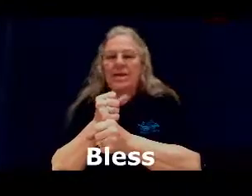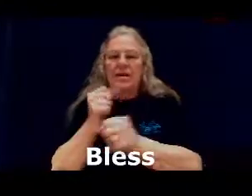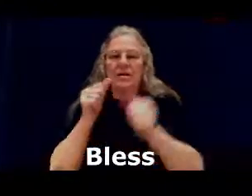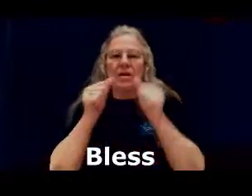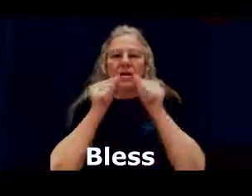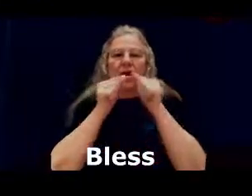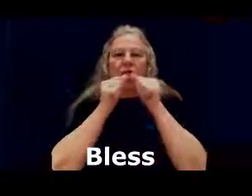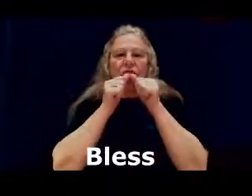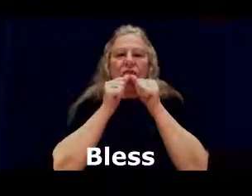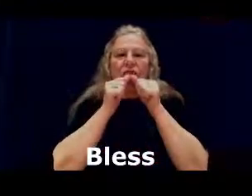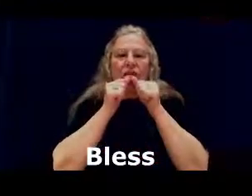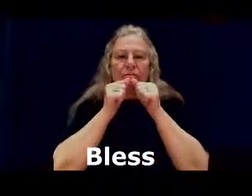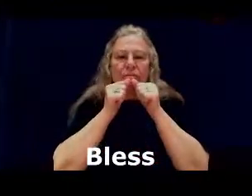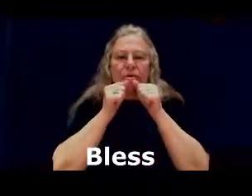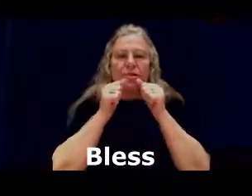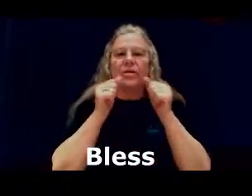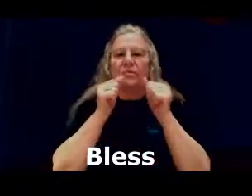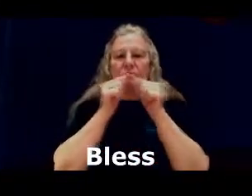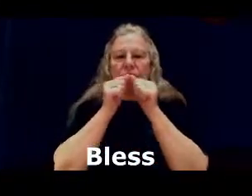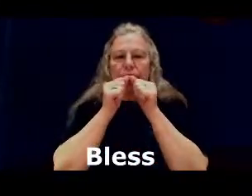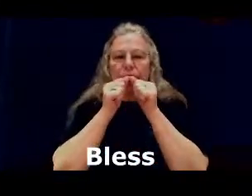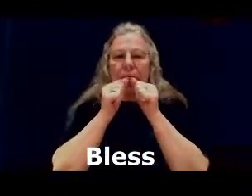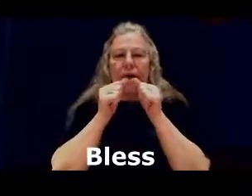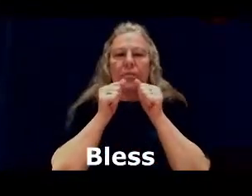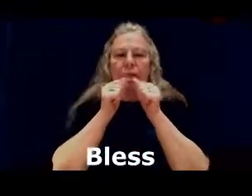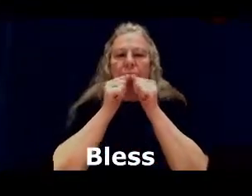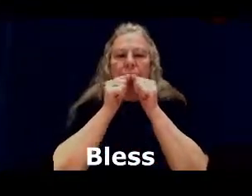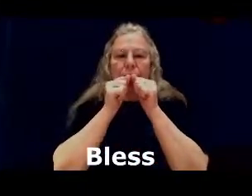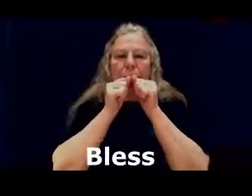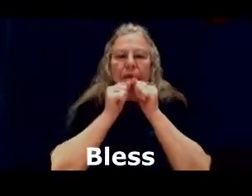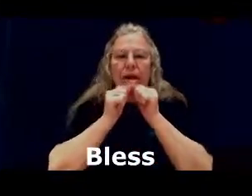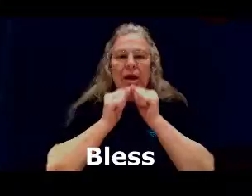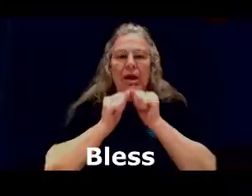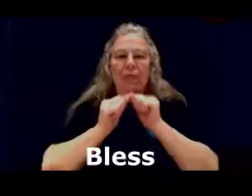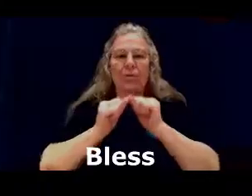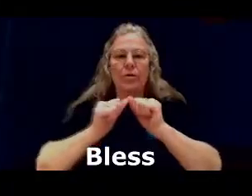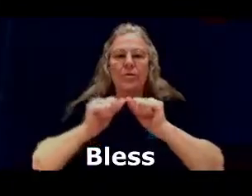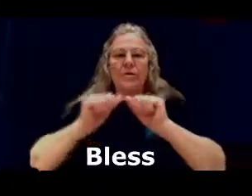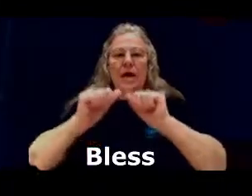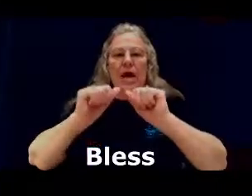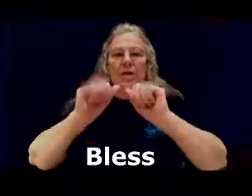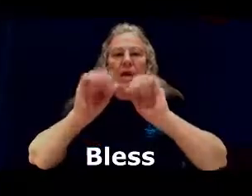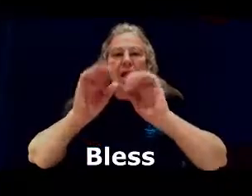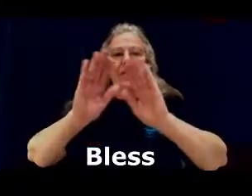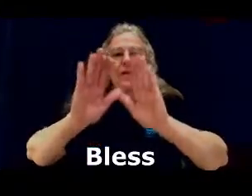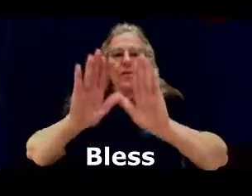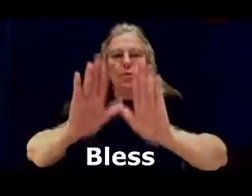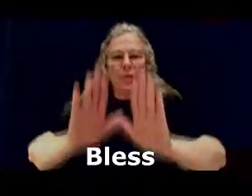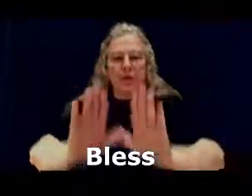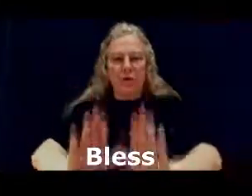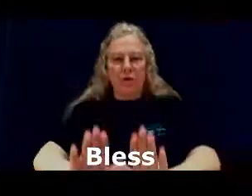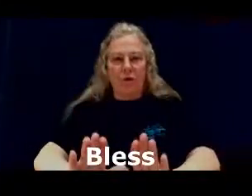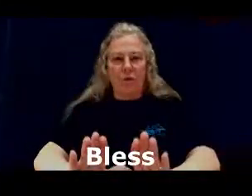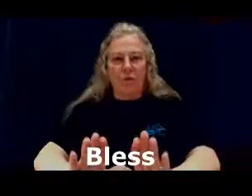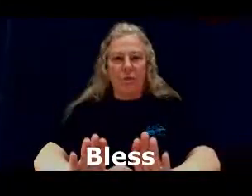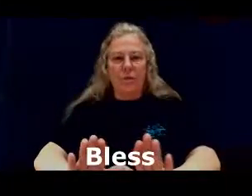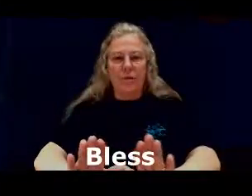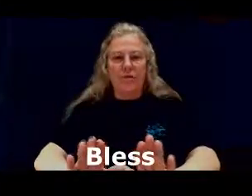Blessed. Thumbs on the bottom lip. It pulls out and then you place it on the other person.